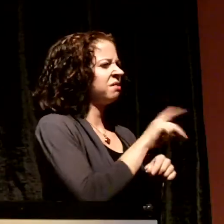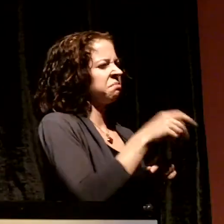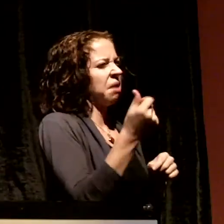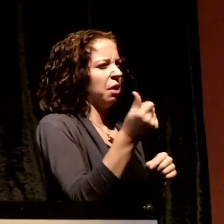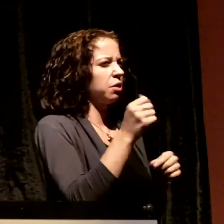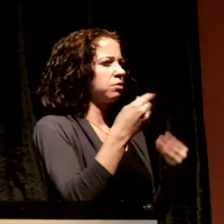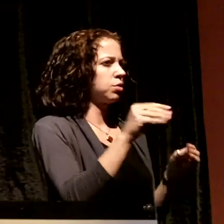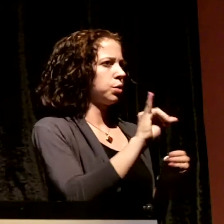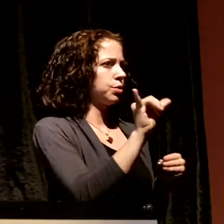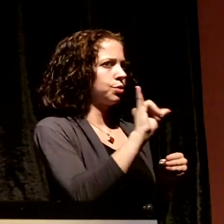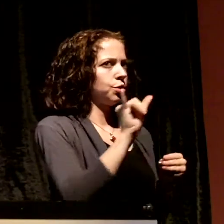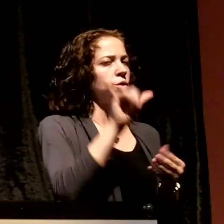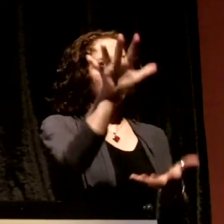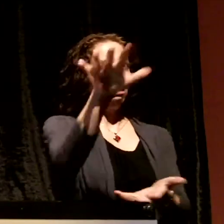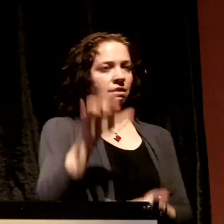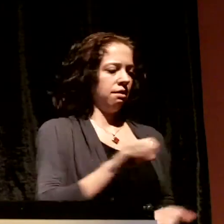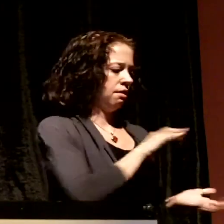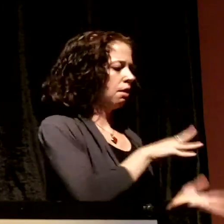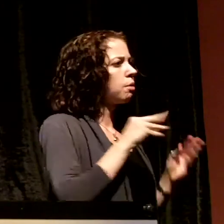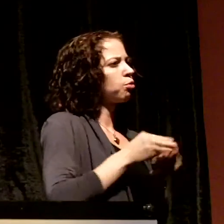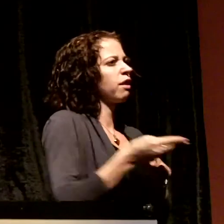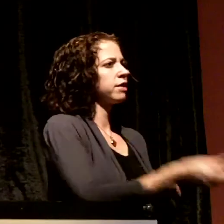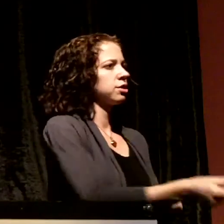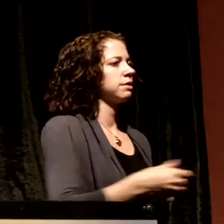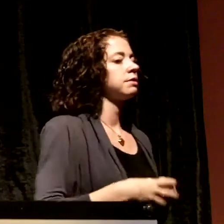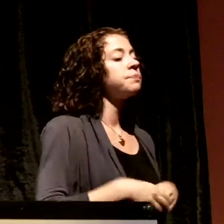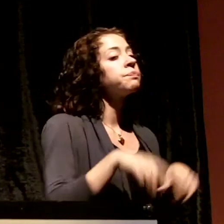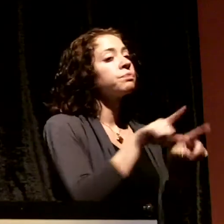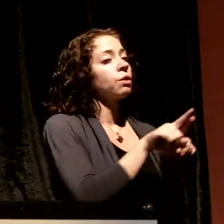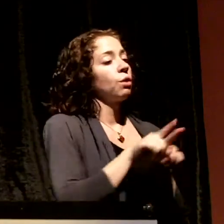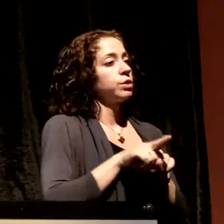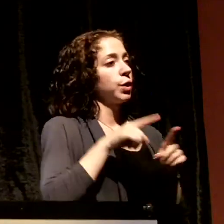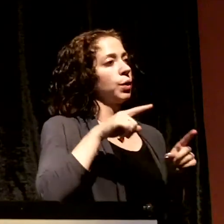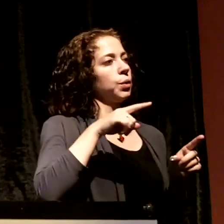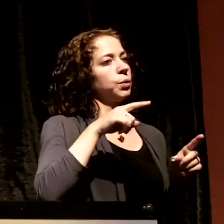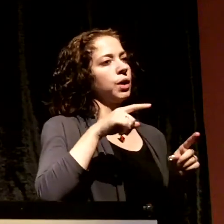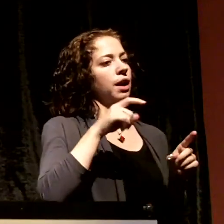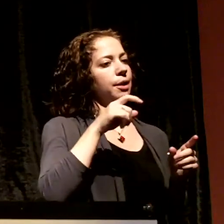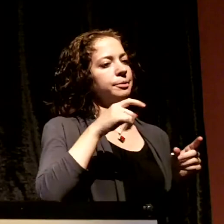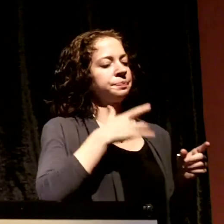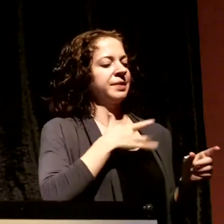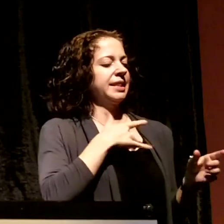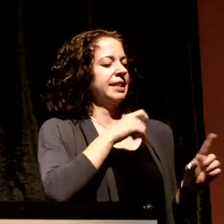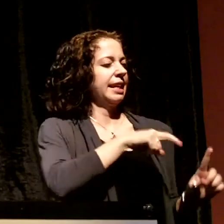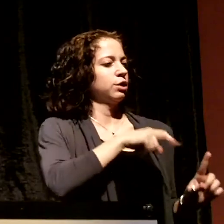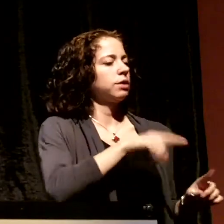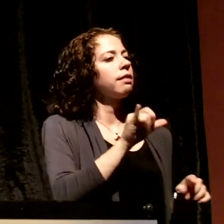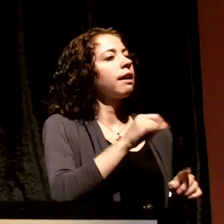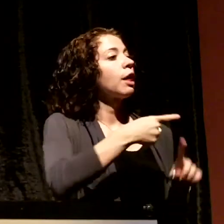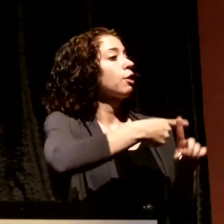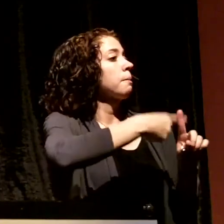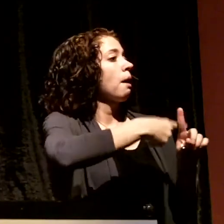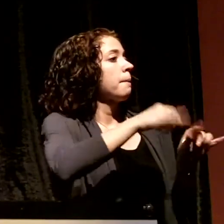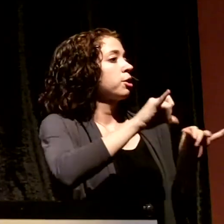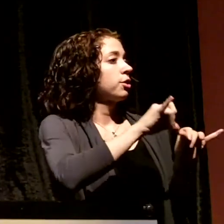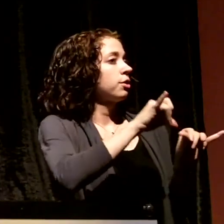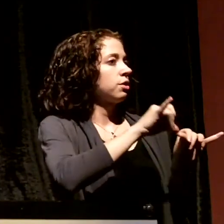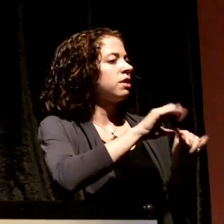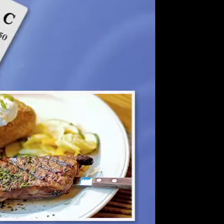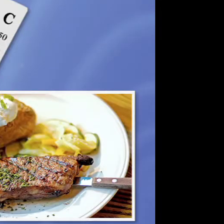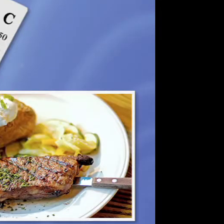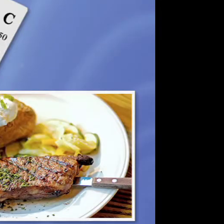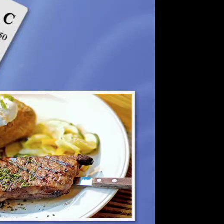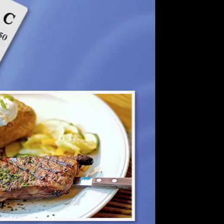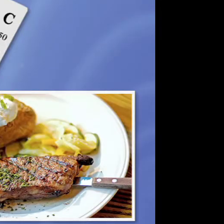stores. It can also be used in conjunction with sensors like a thermometer. And so it's used in the